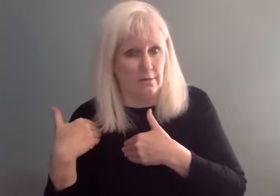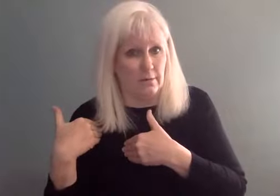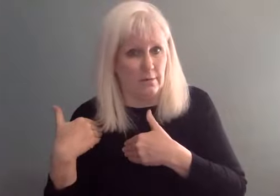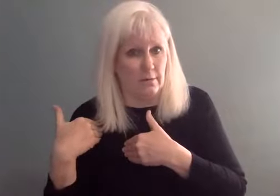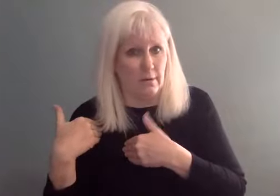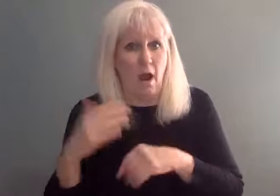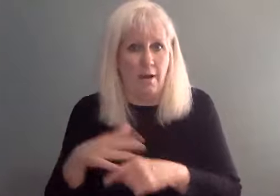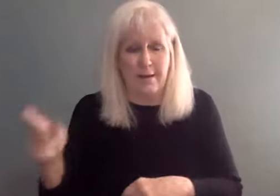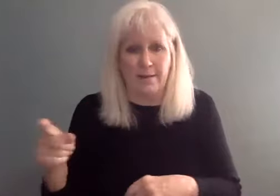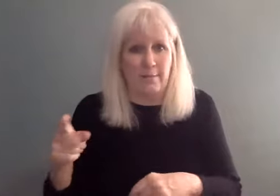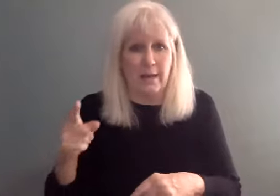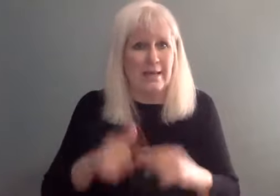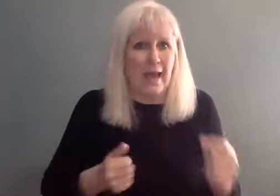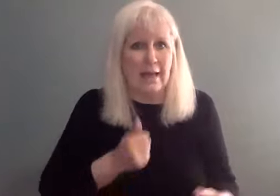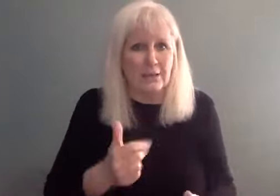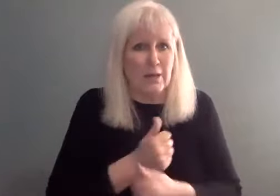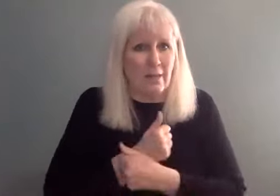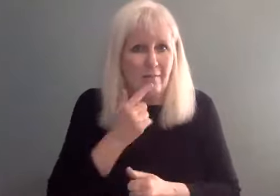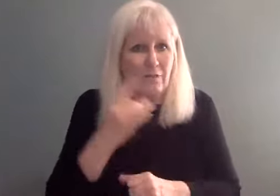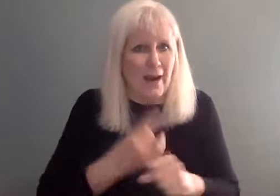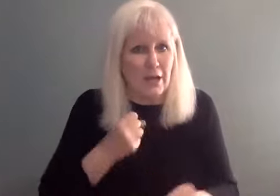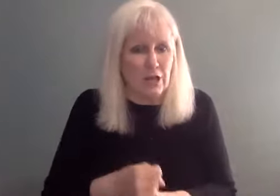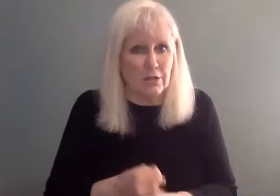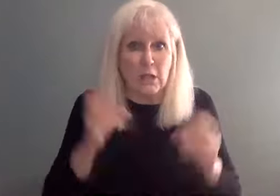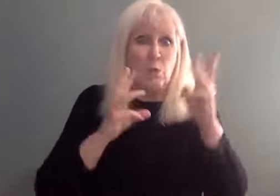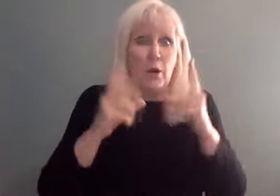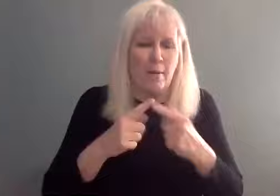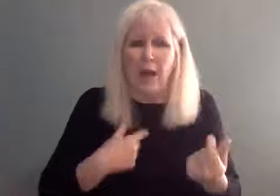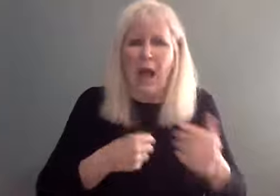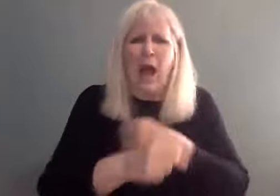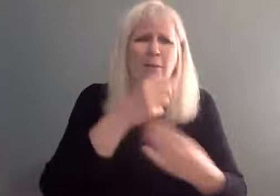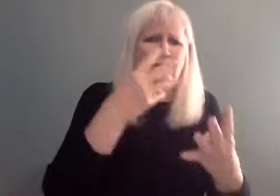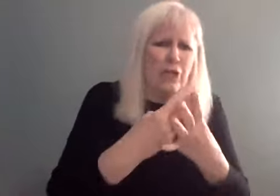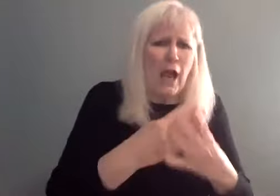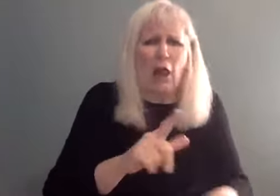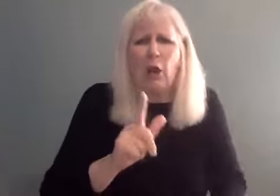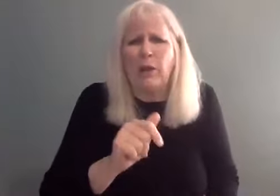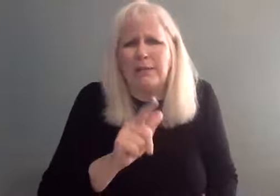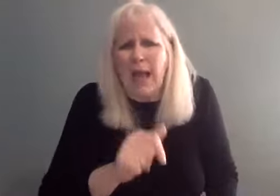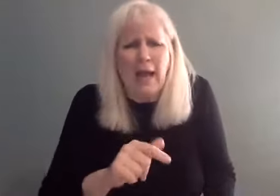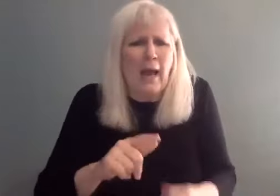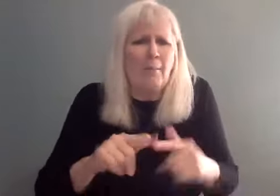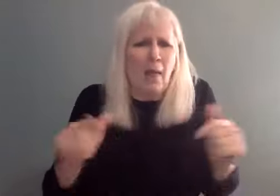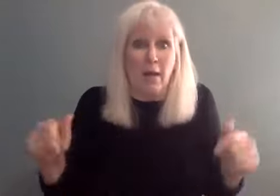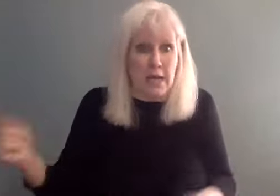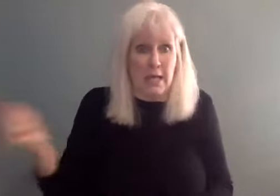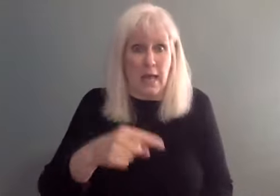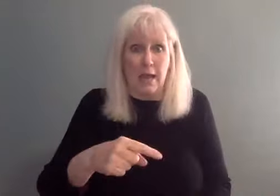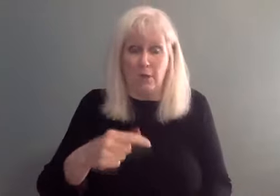even express it for those 8 years. And he worried about me. When I was in jail in Bogalusa, Louisiana, he came down. He tried to get me out.